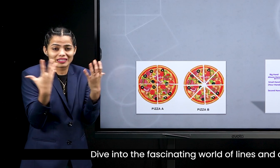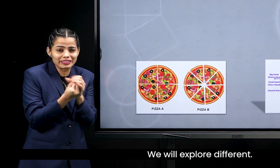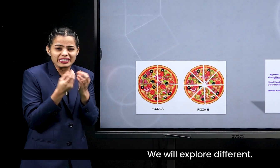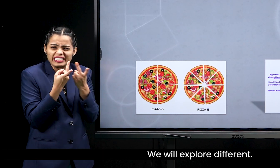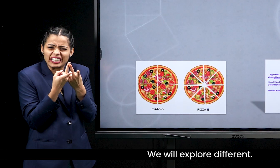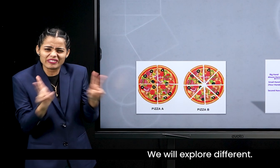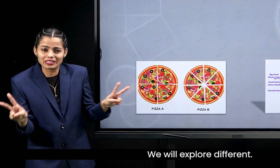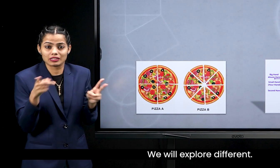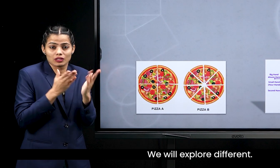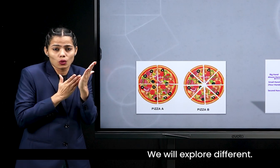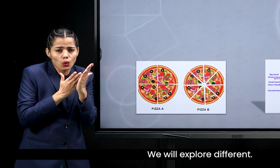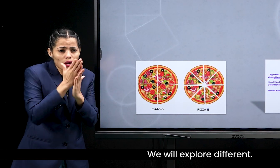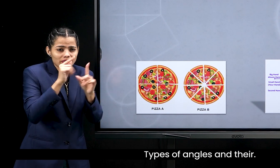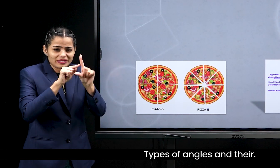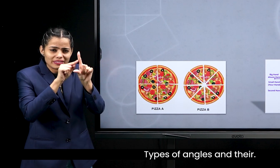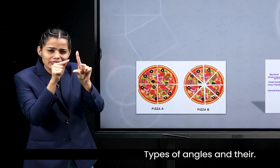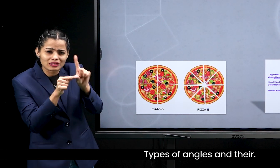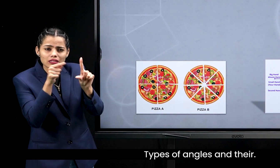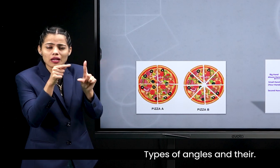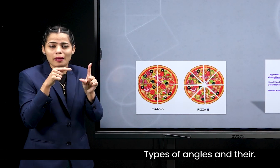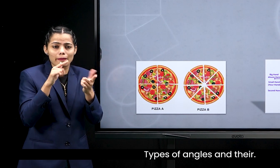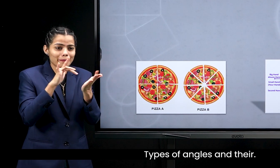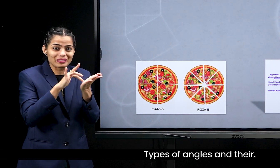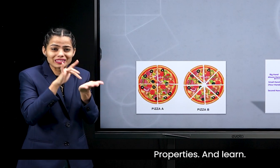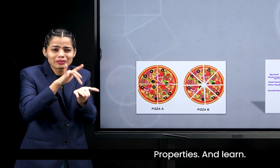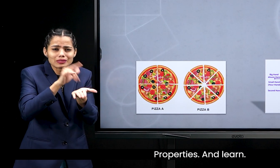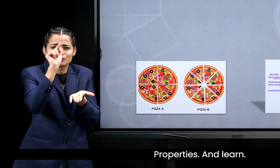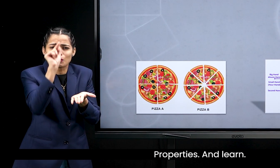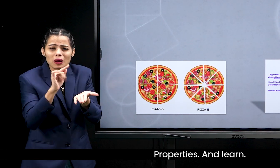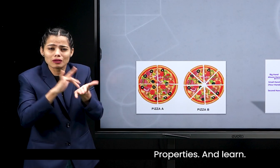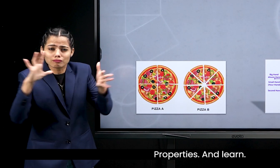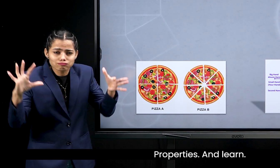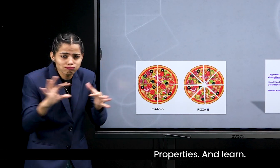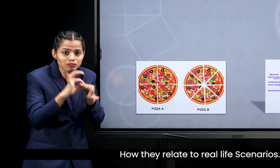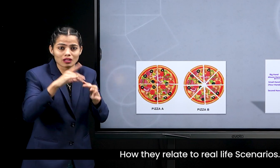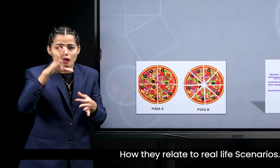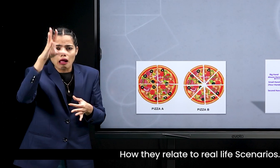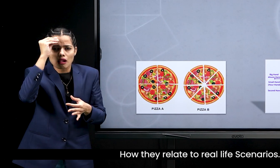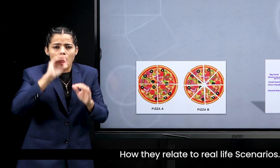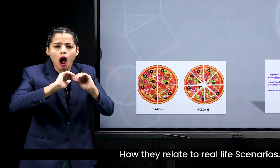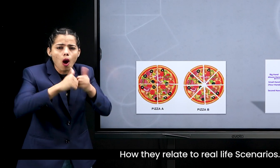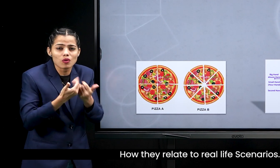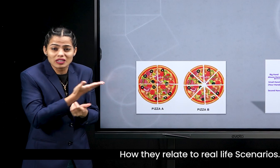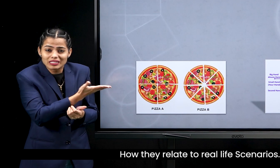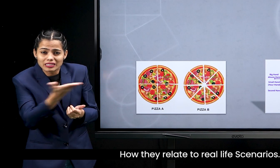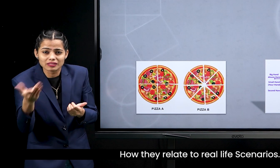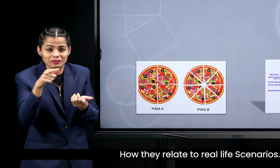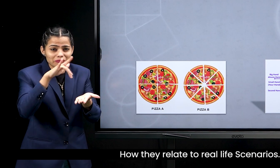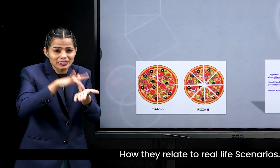We will explore different types of angles and their properties and learn how they relate to real life